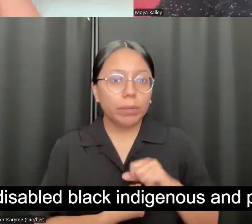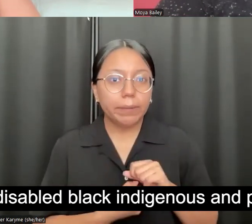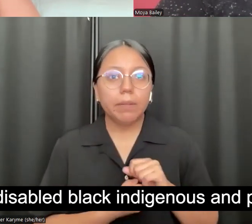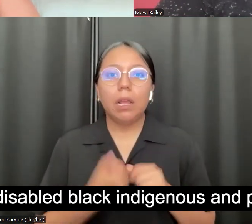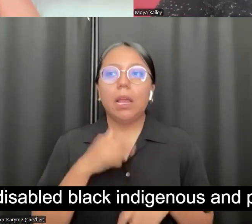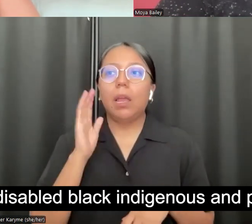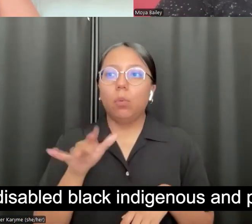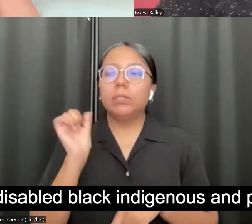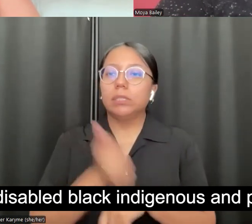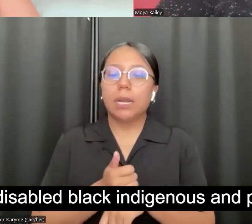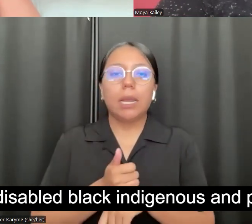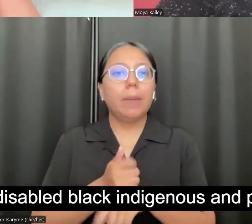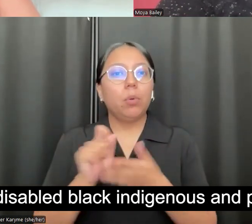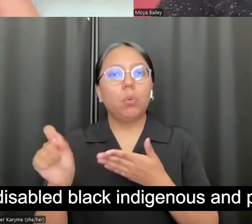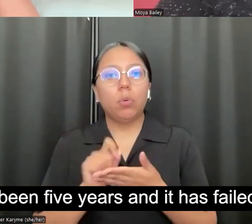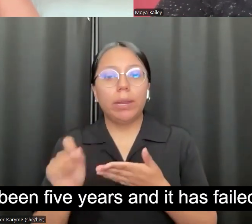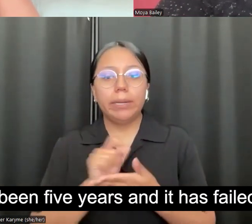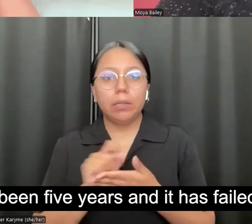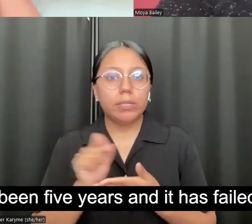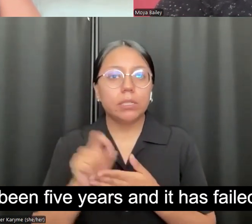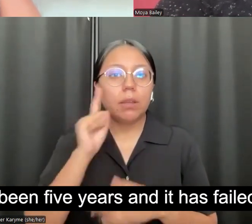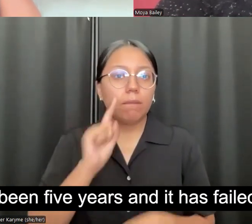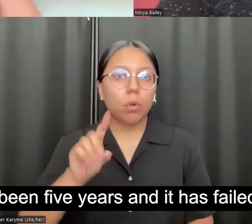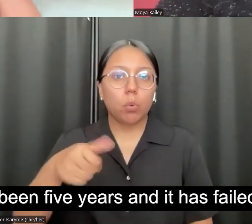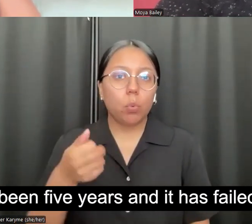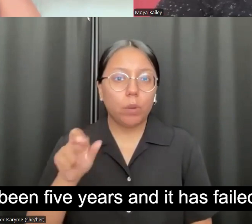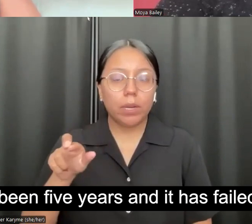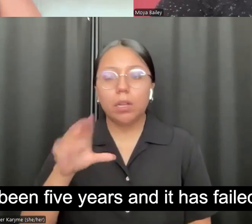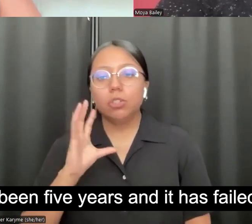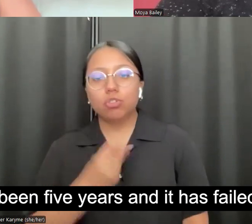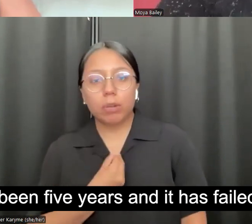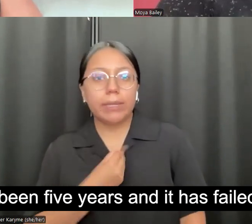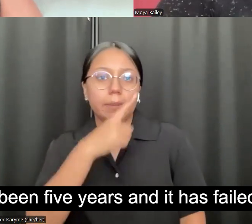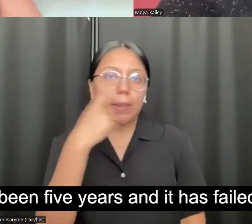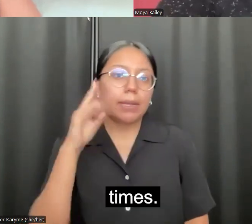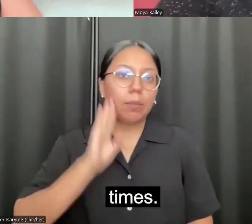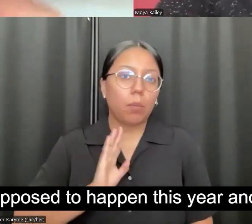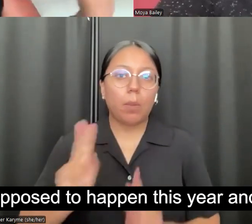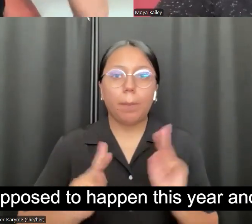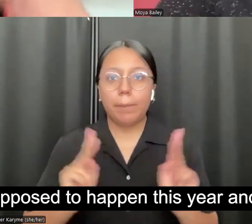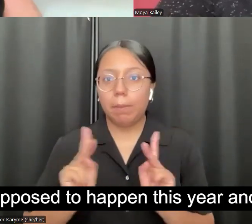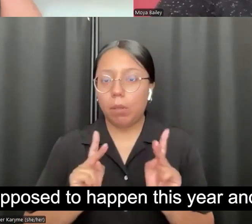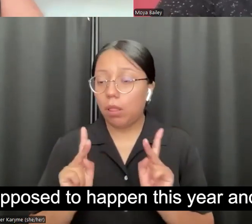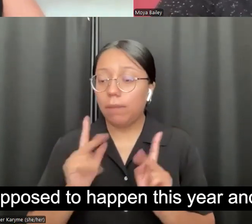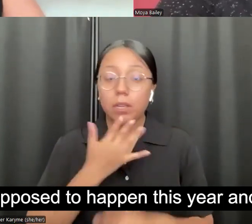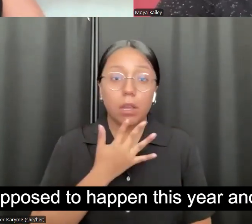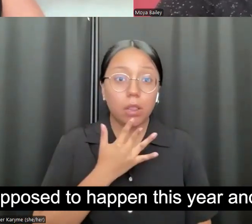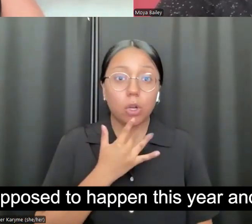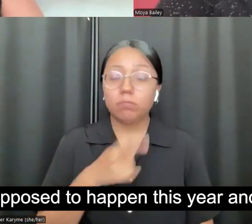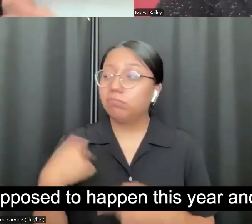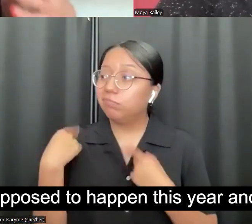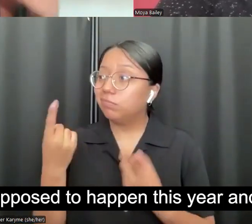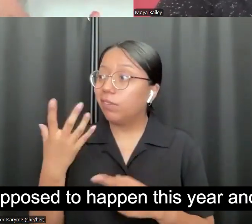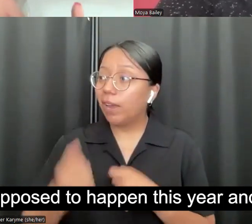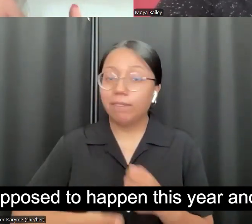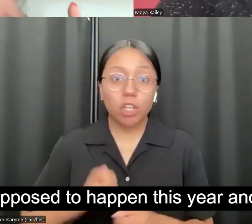queer and trans, disabled, Black, Indigenous, and people of color. And it's been 5 years and it has failed so many times. Like it was supposed to happen last year, and then the space was